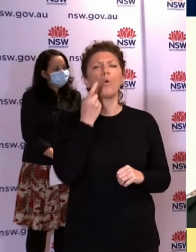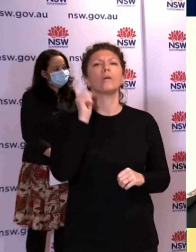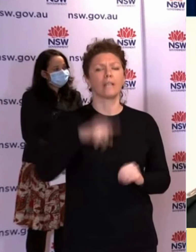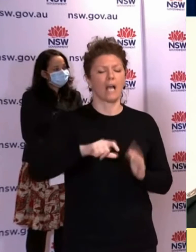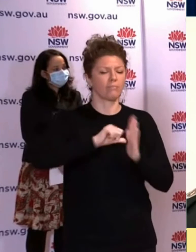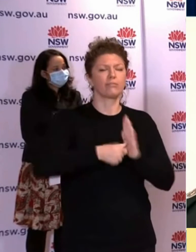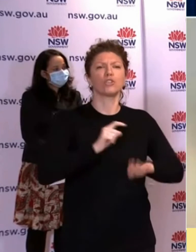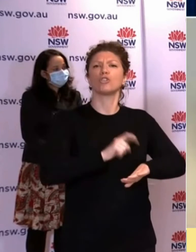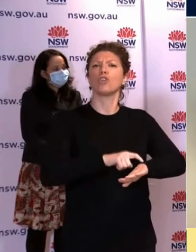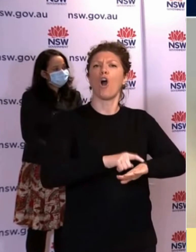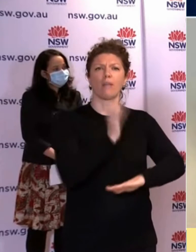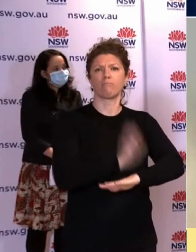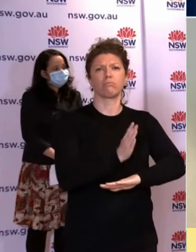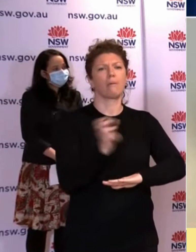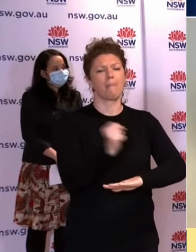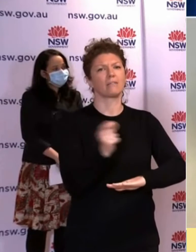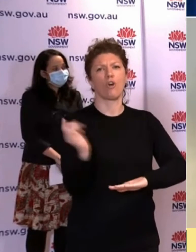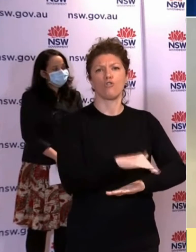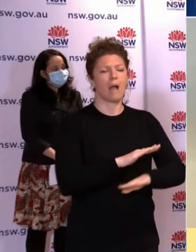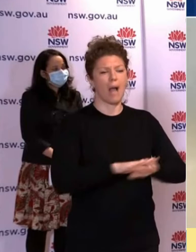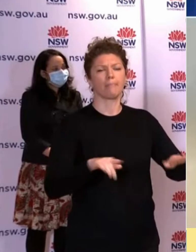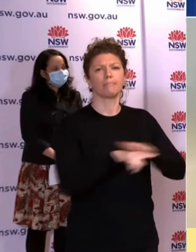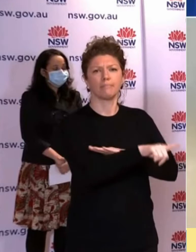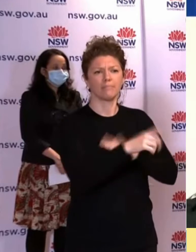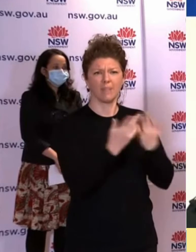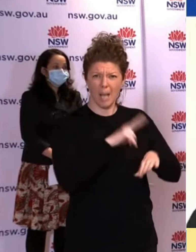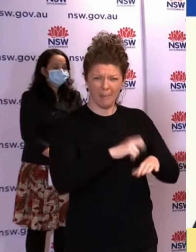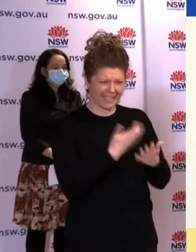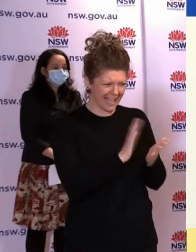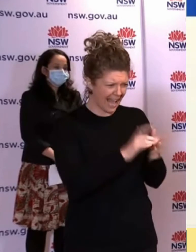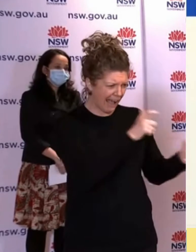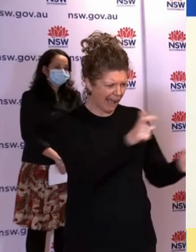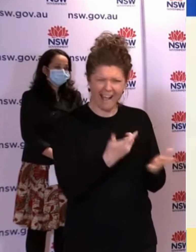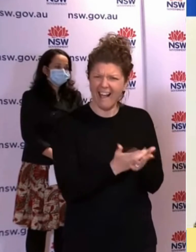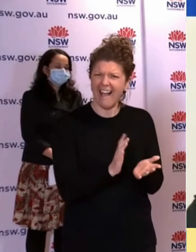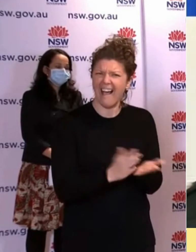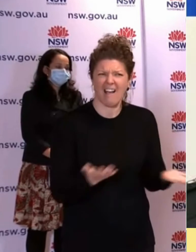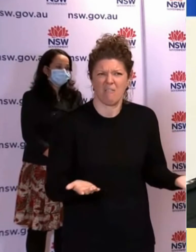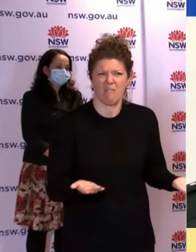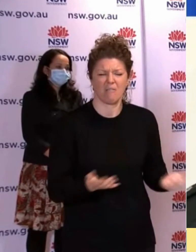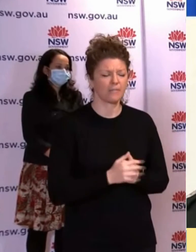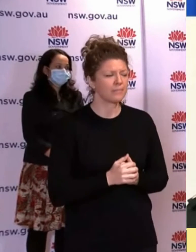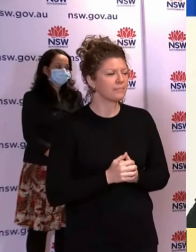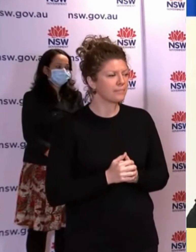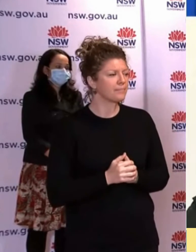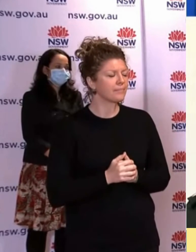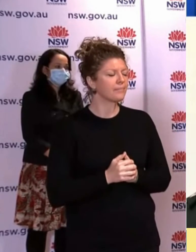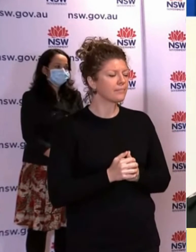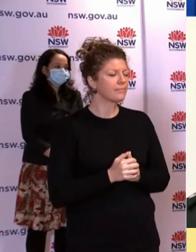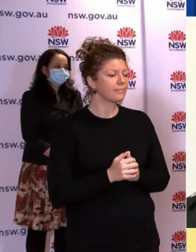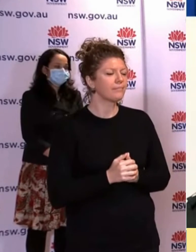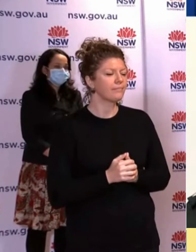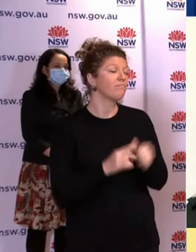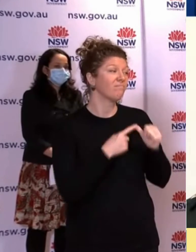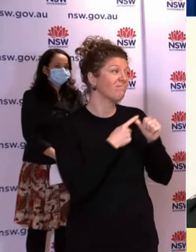and also to what extent is it actually necessary? So in terms of enforcing the curfew, I think it is one of